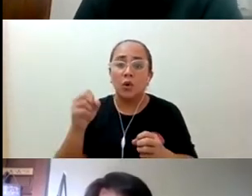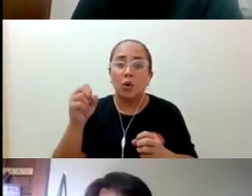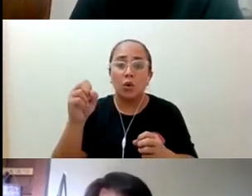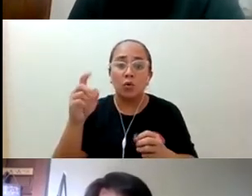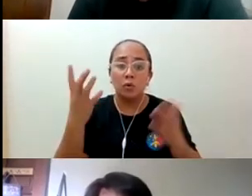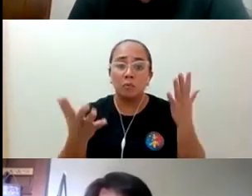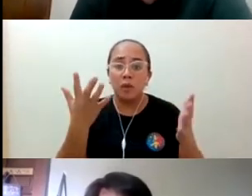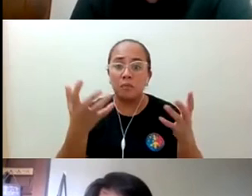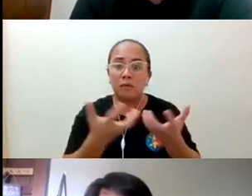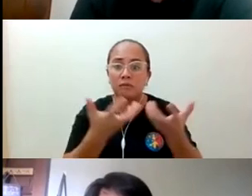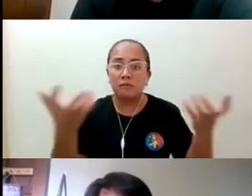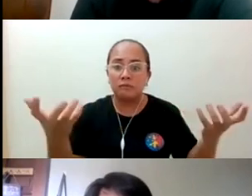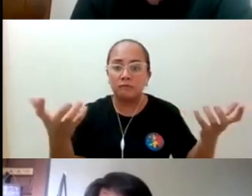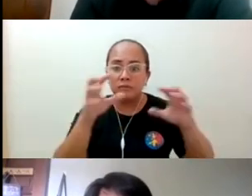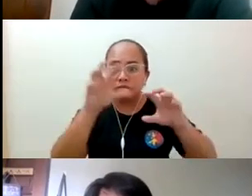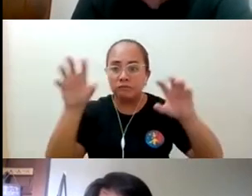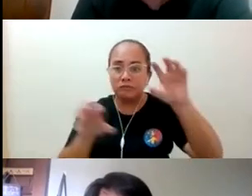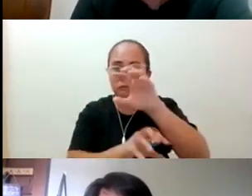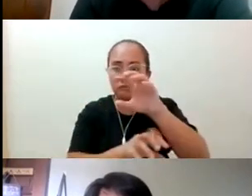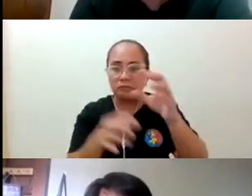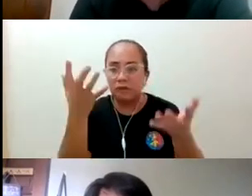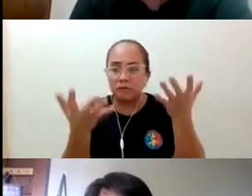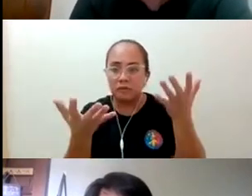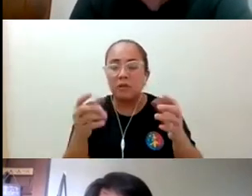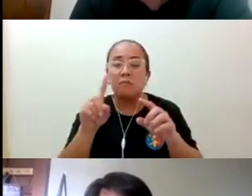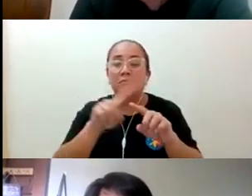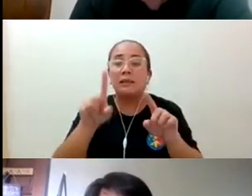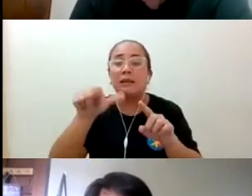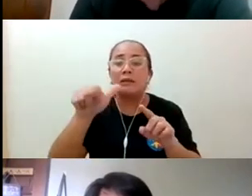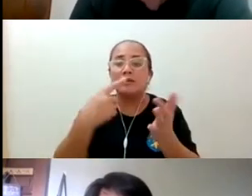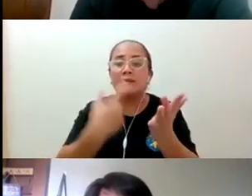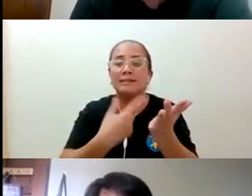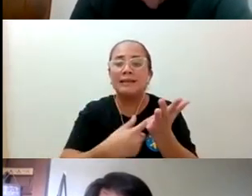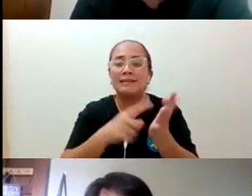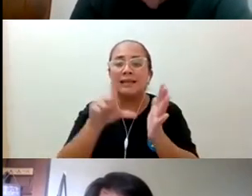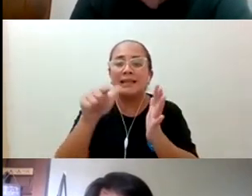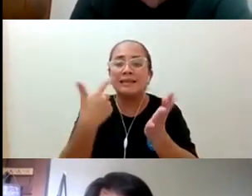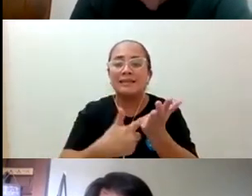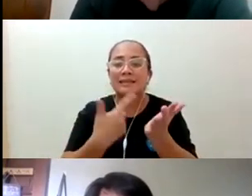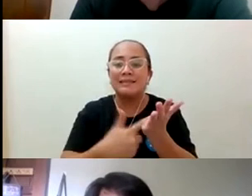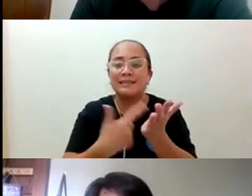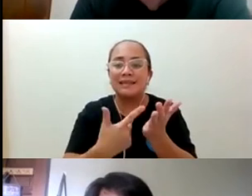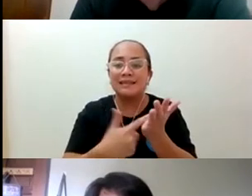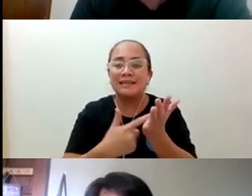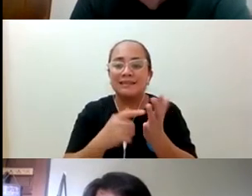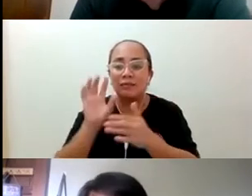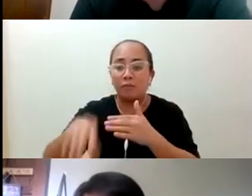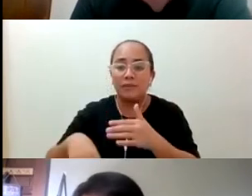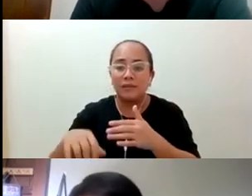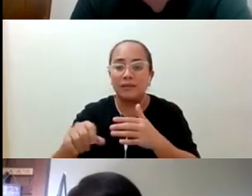in a separate section, but let's discuss that later when everybody's present.